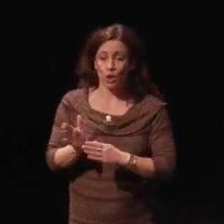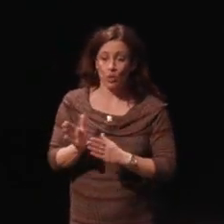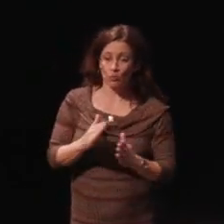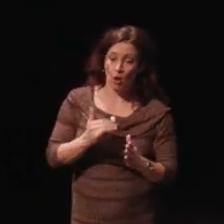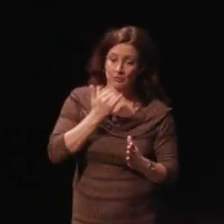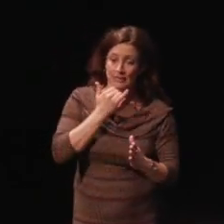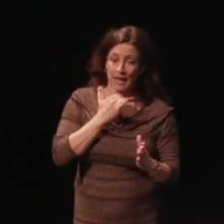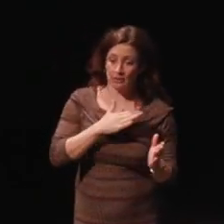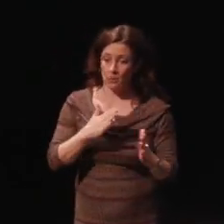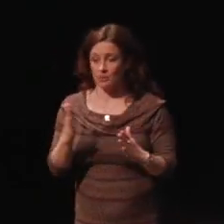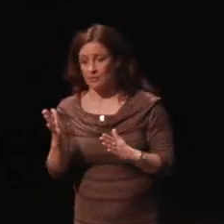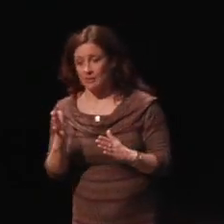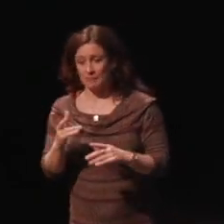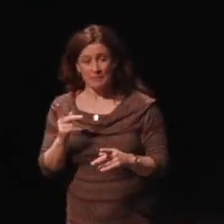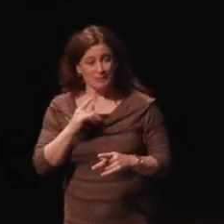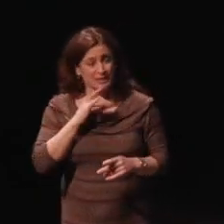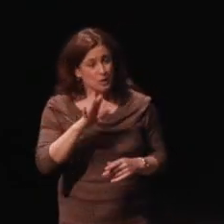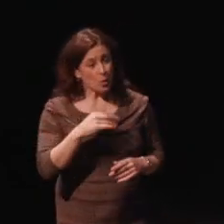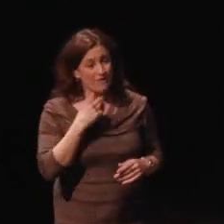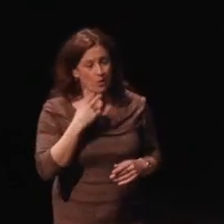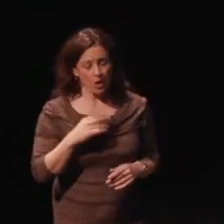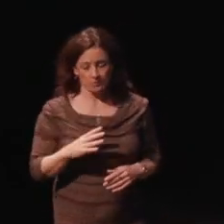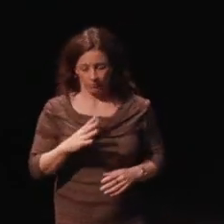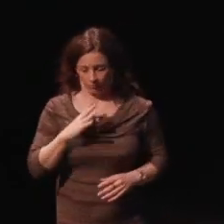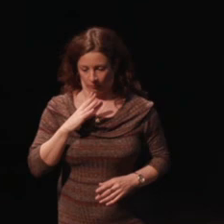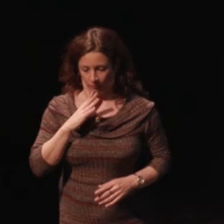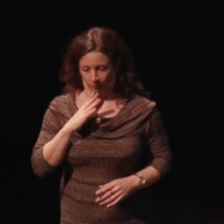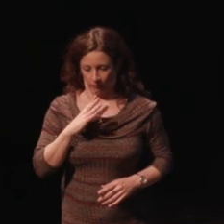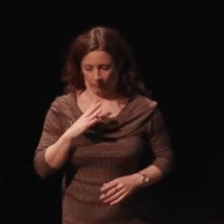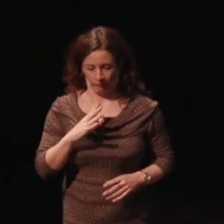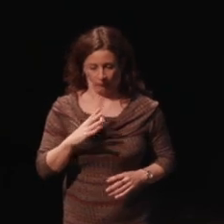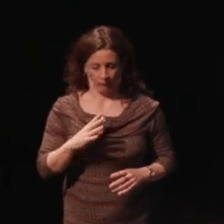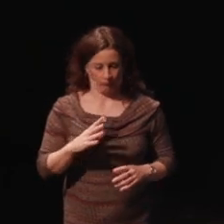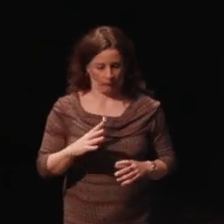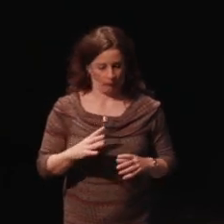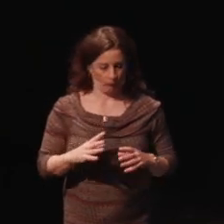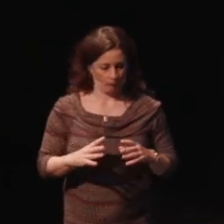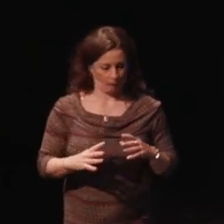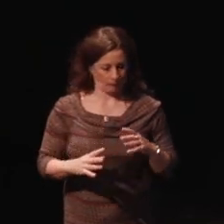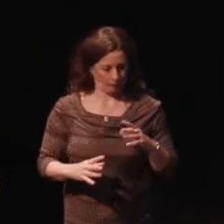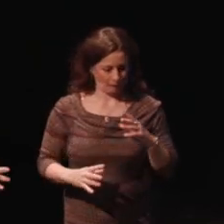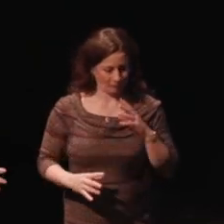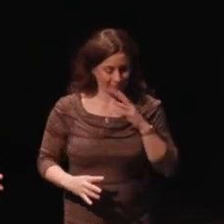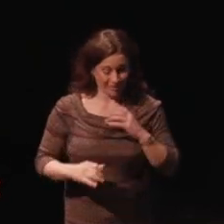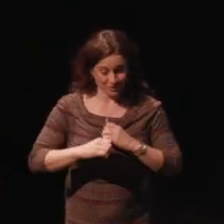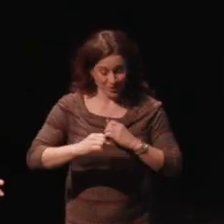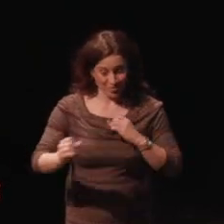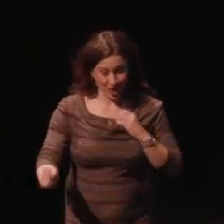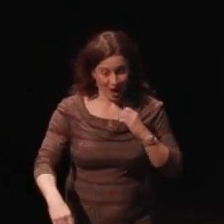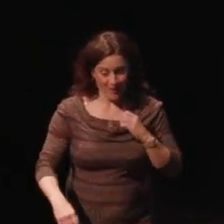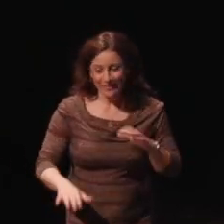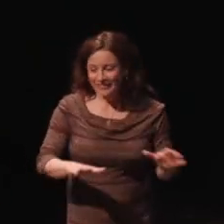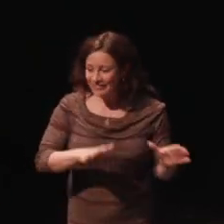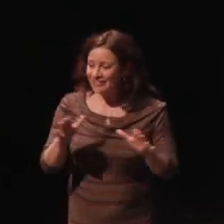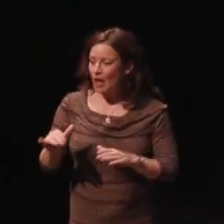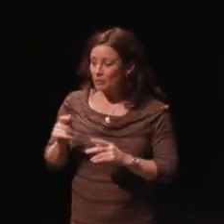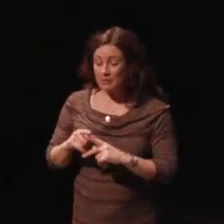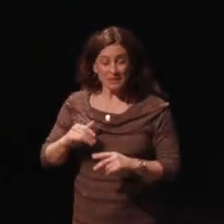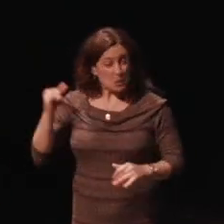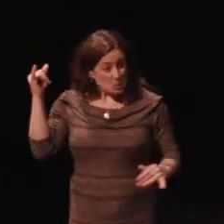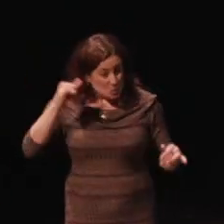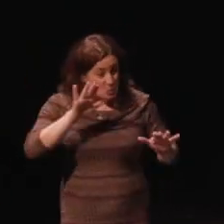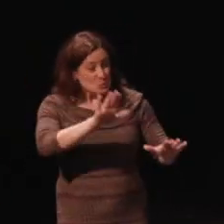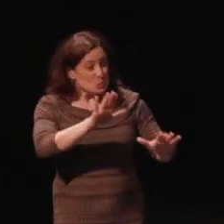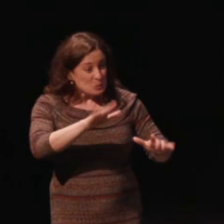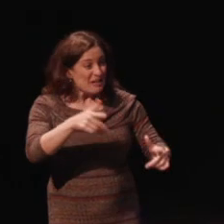saying, your voice is so slow, please give me a slider to adjust it. And then I got this ton of emails from people saying, your voice is